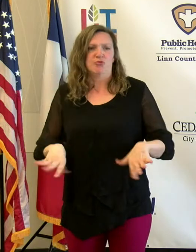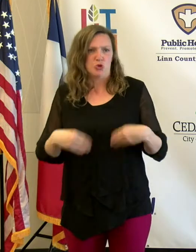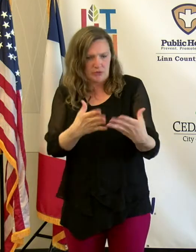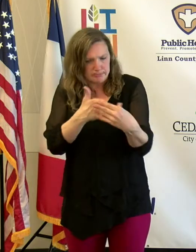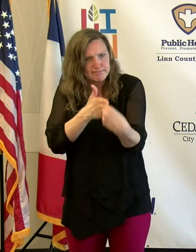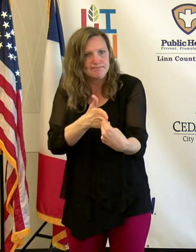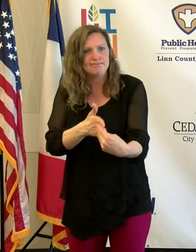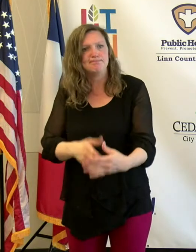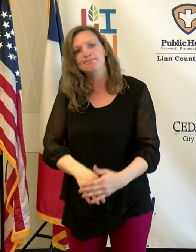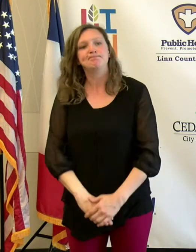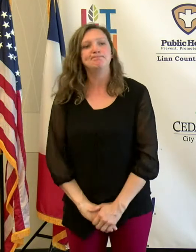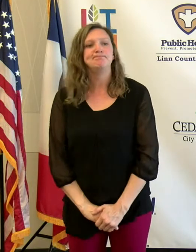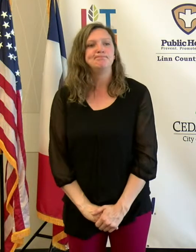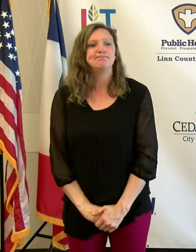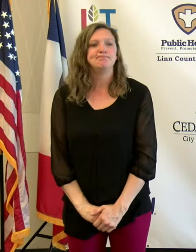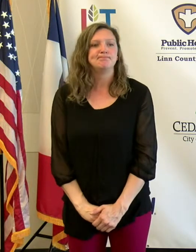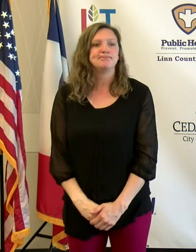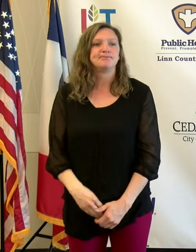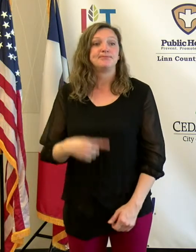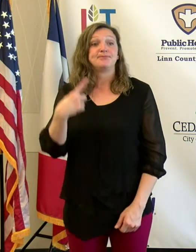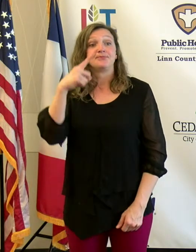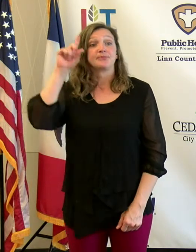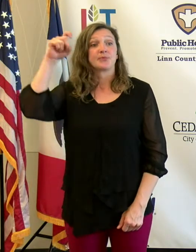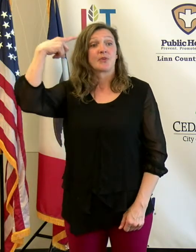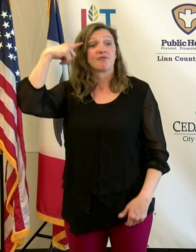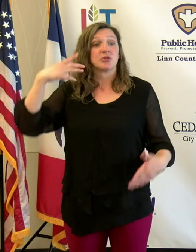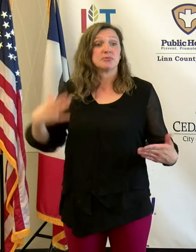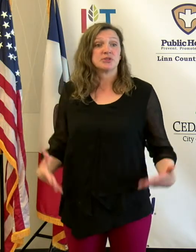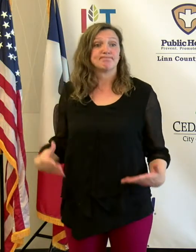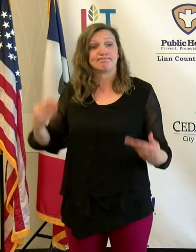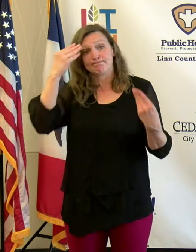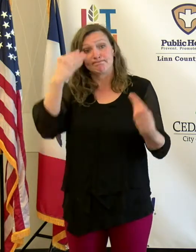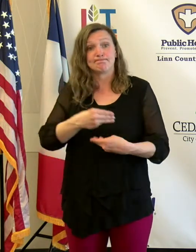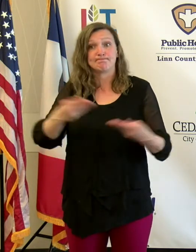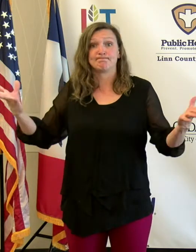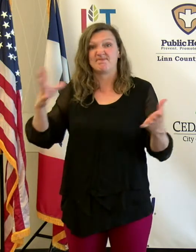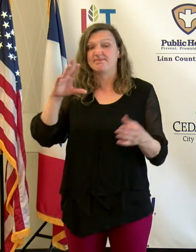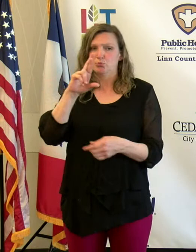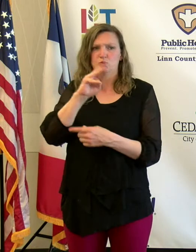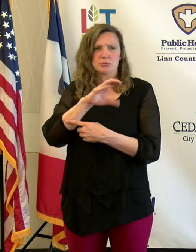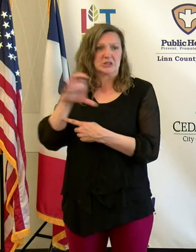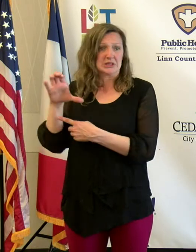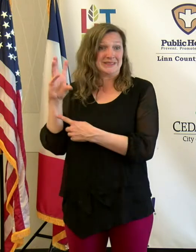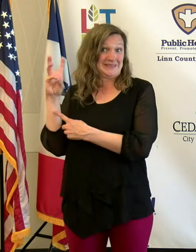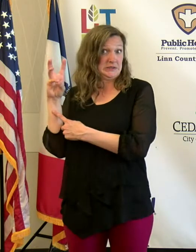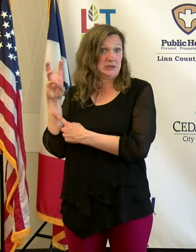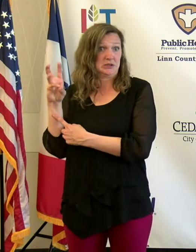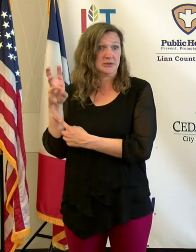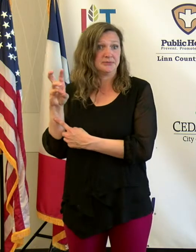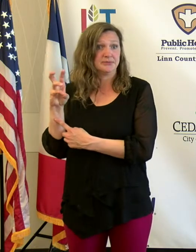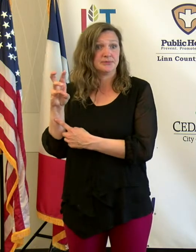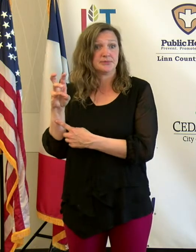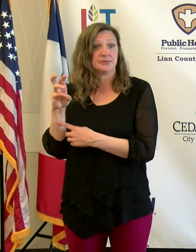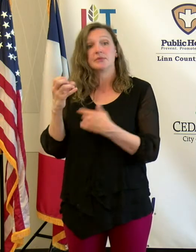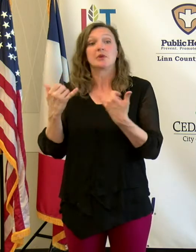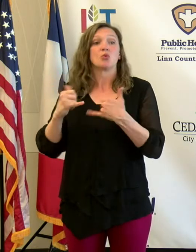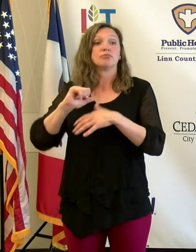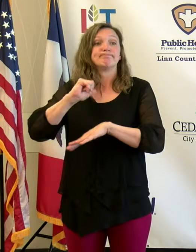for Region 6, which we are part of, went into effect and will stay in effect until April 30th.